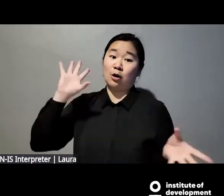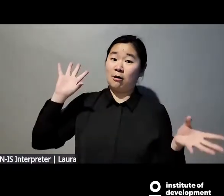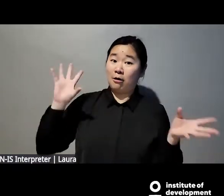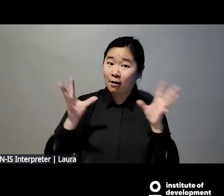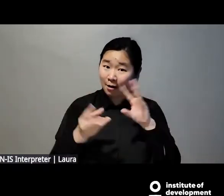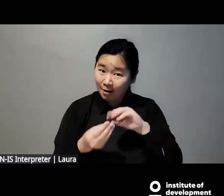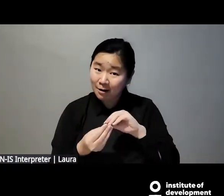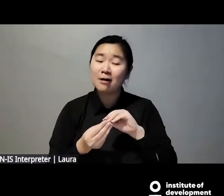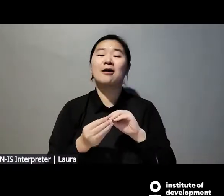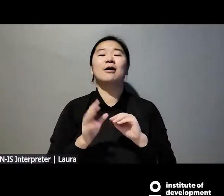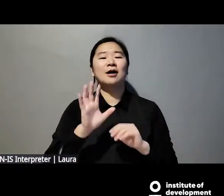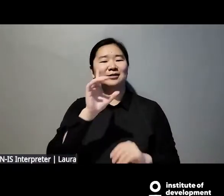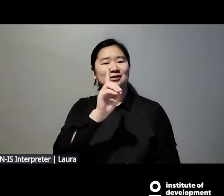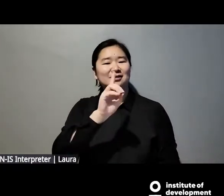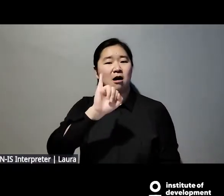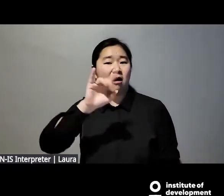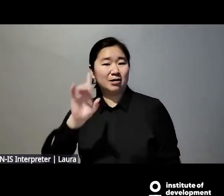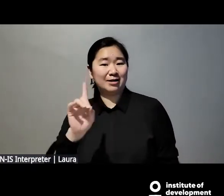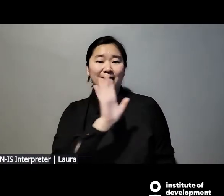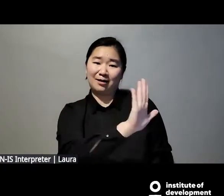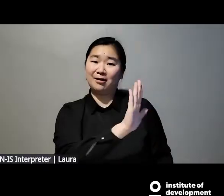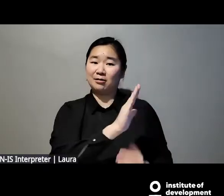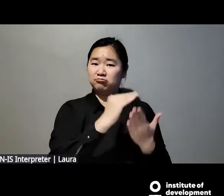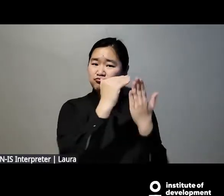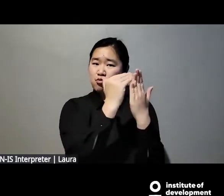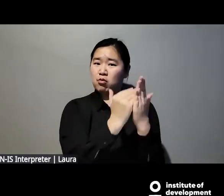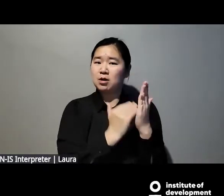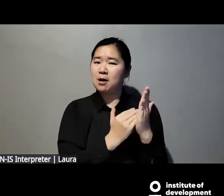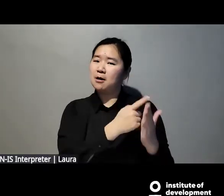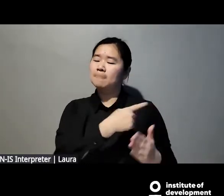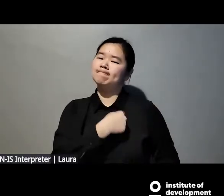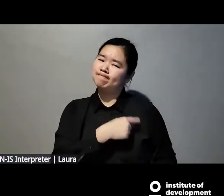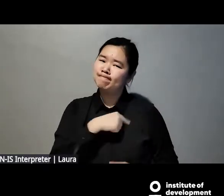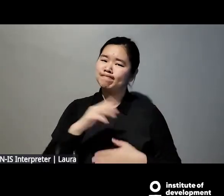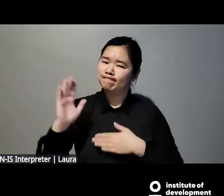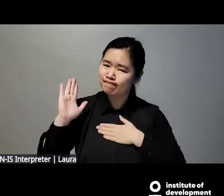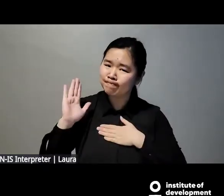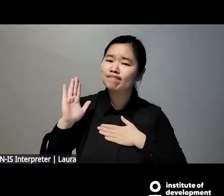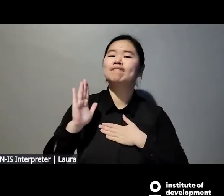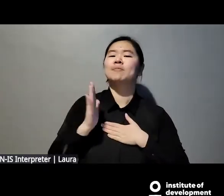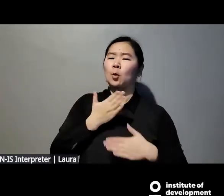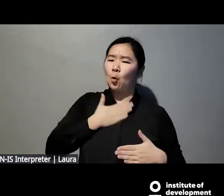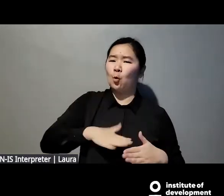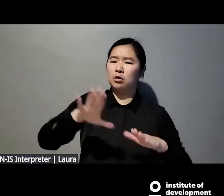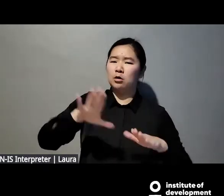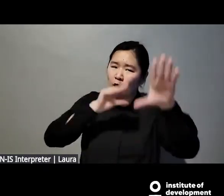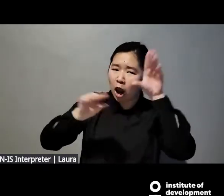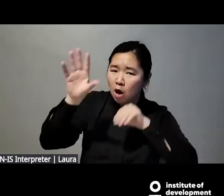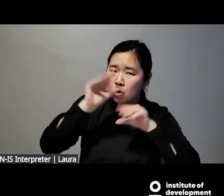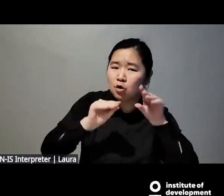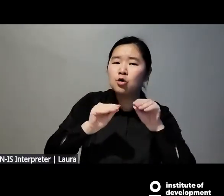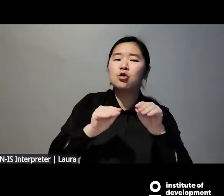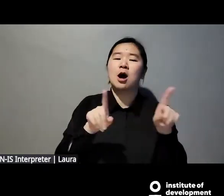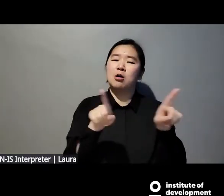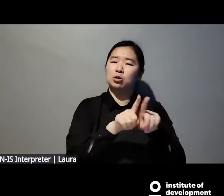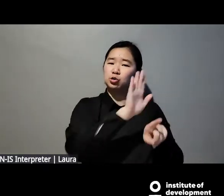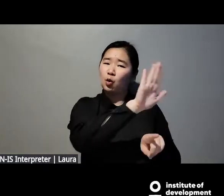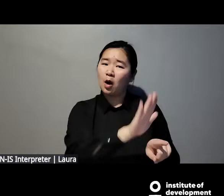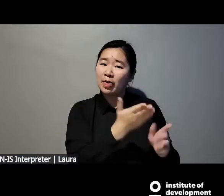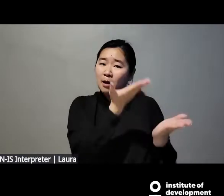do because I think often, a lot of what I hear is what OPDs can do to